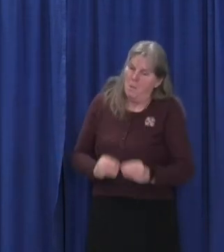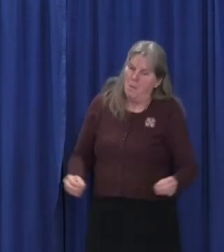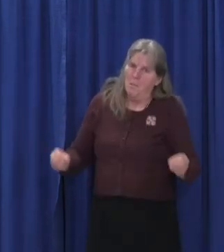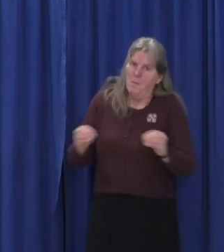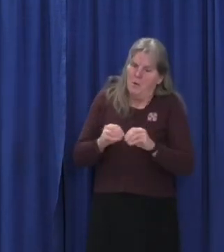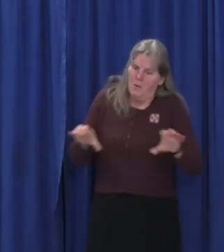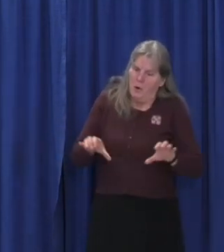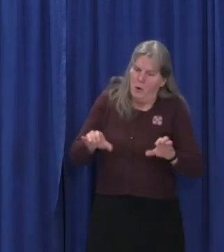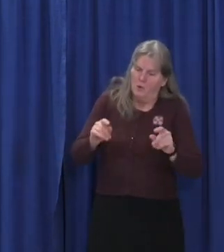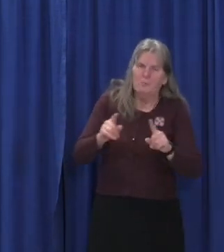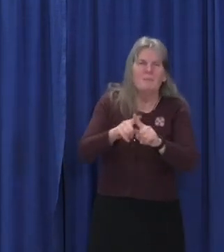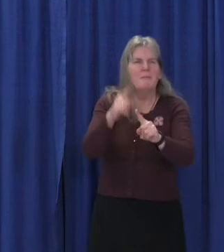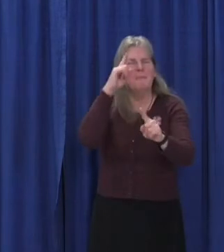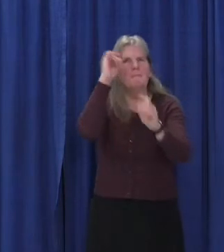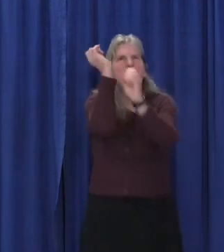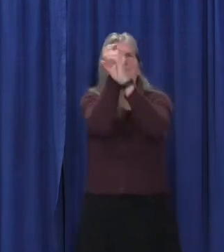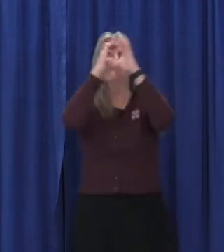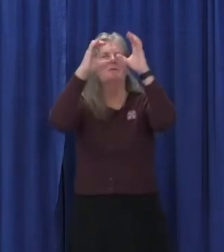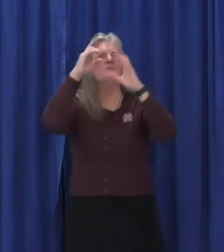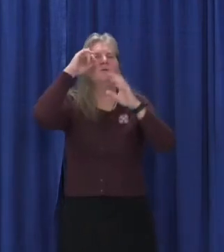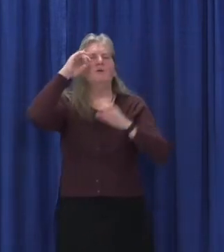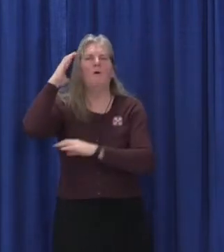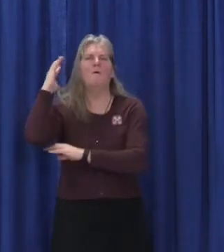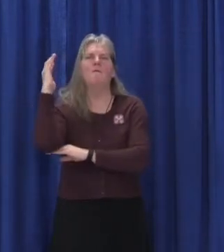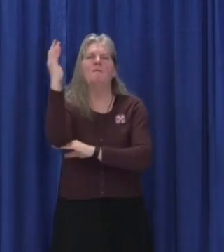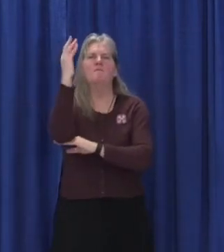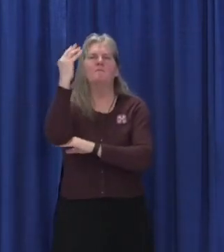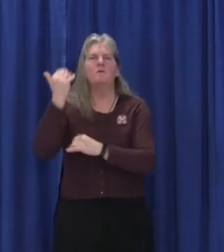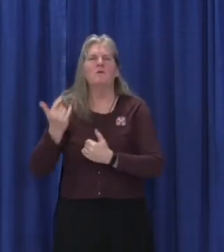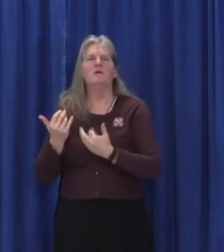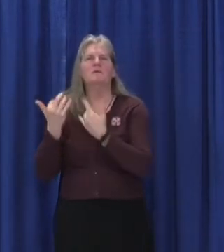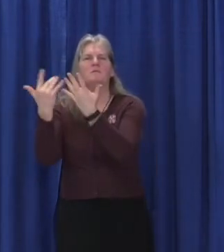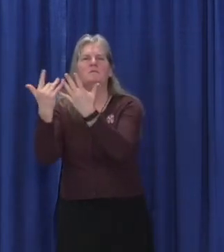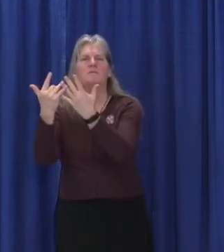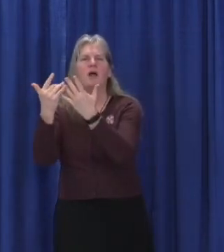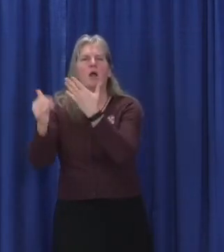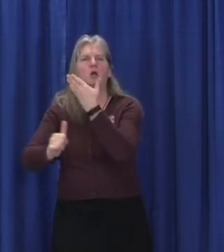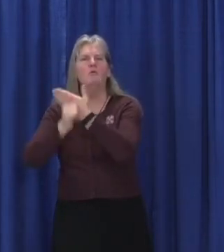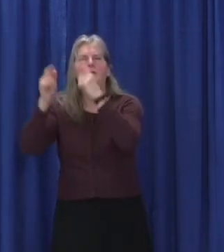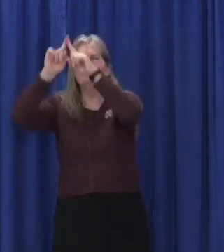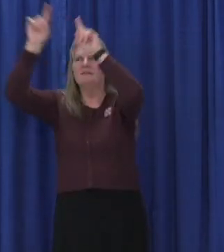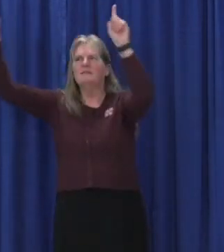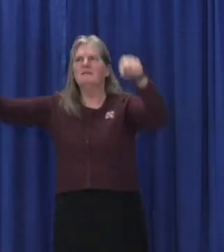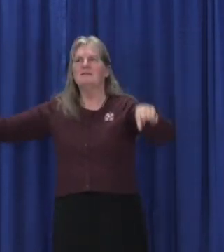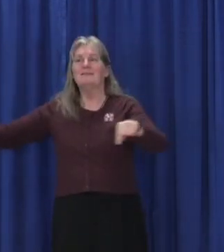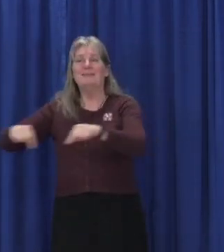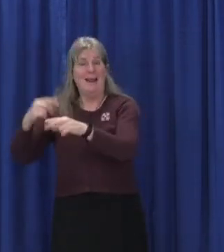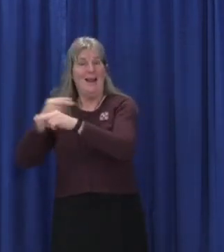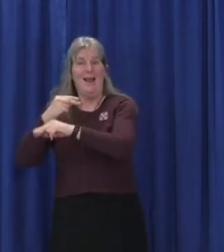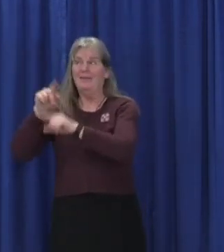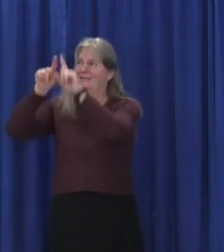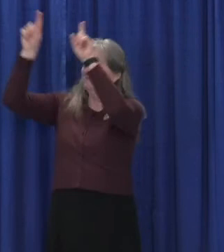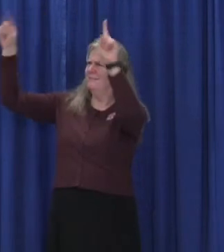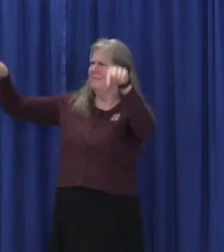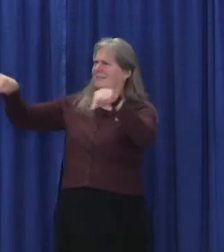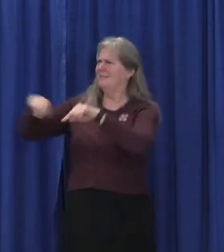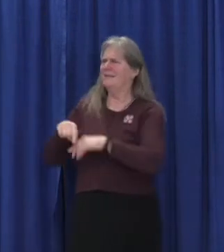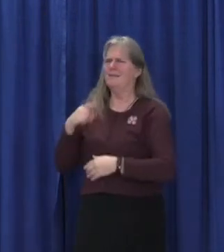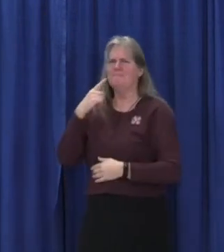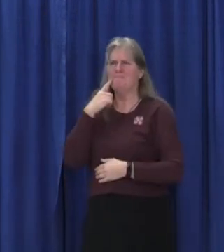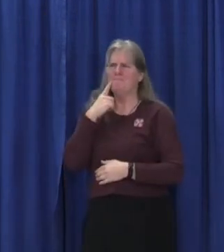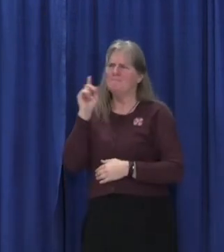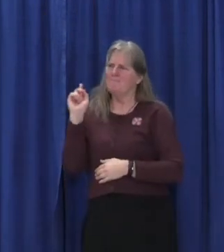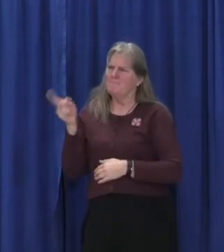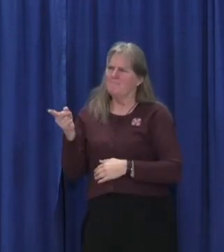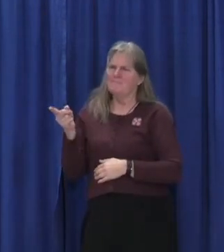Let's think, one way to think of it is to think of the forest fire risk signs that we see along our highway here. So currently, if